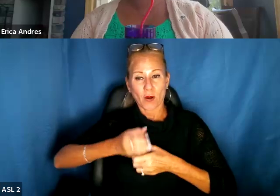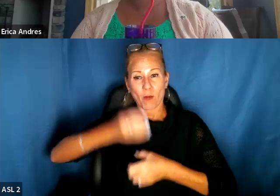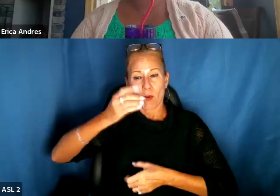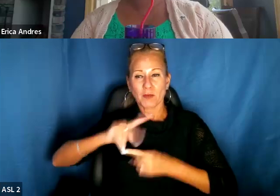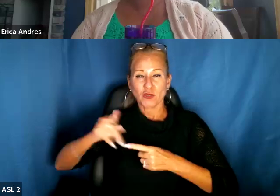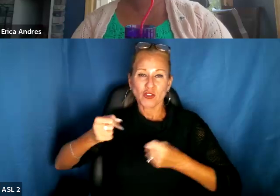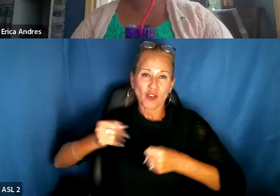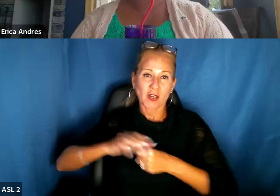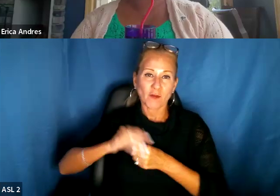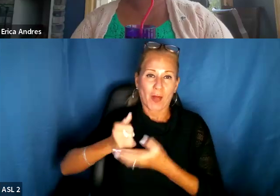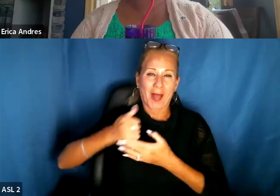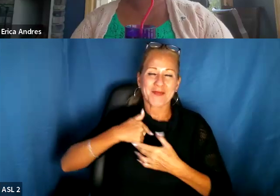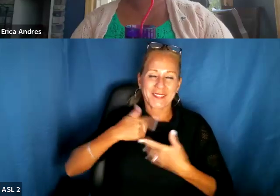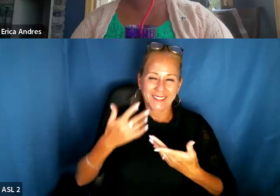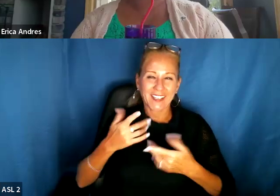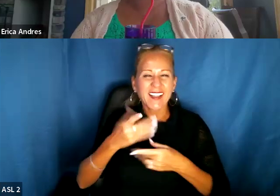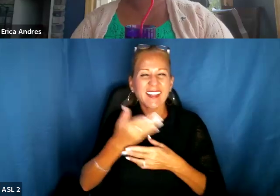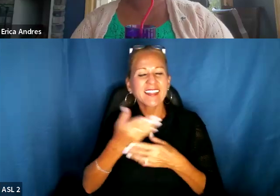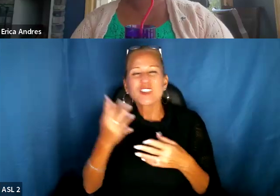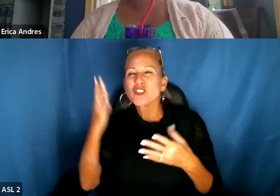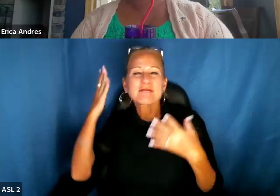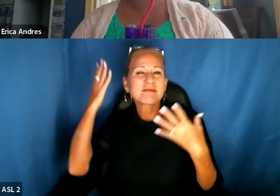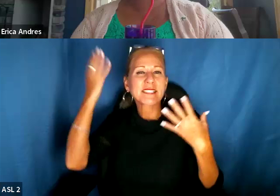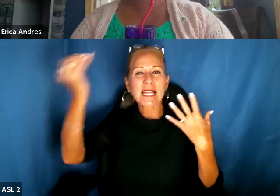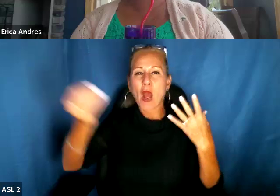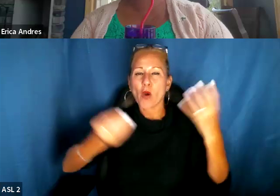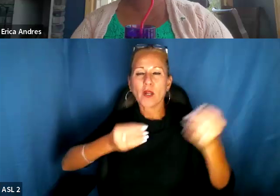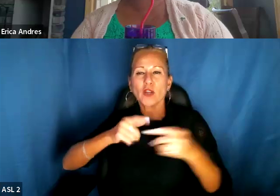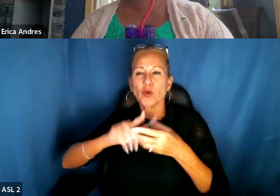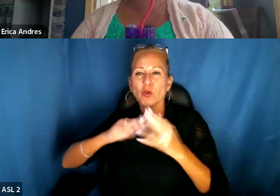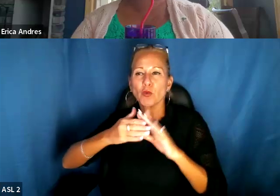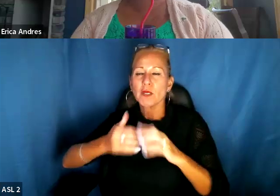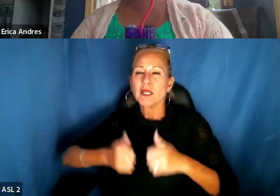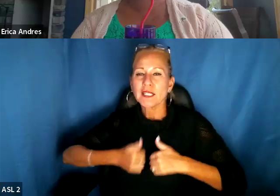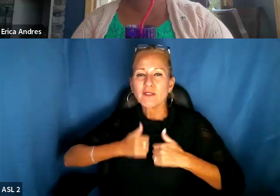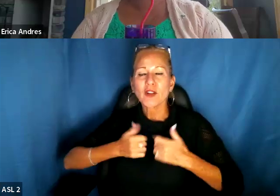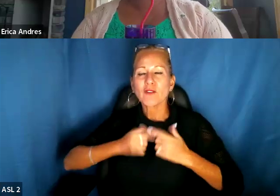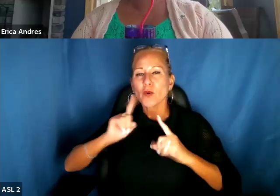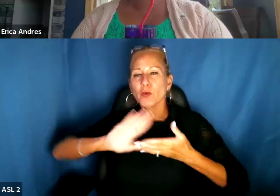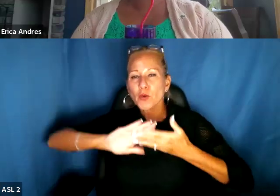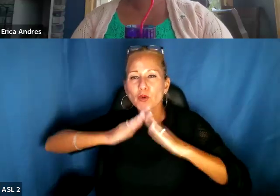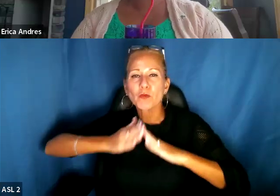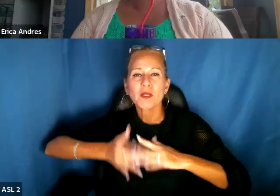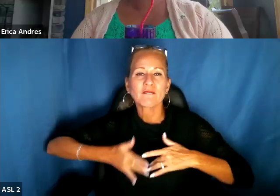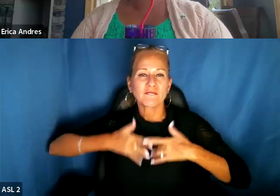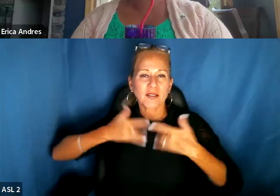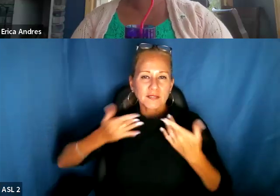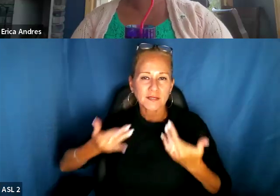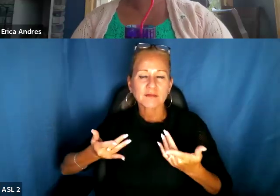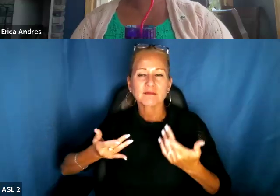that. But yeah, I mean, just really getting out into your community and living life and going to community events. I mean, I know